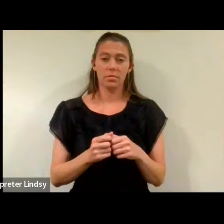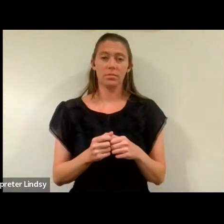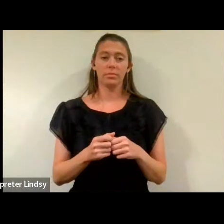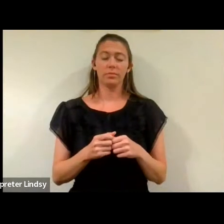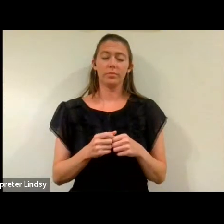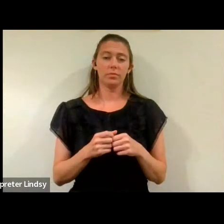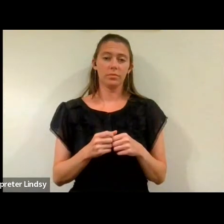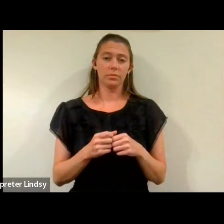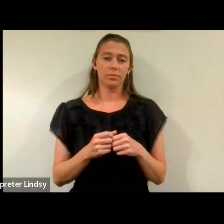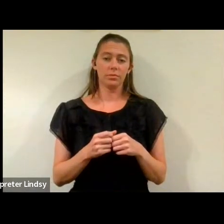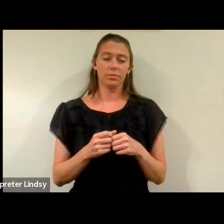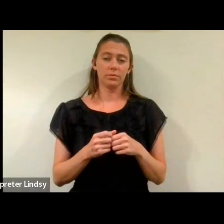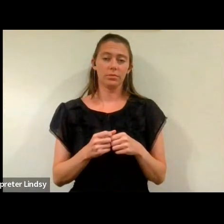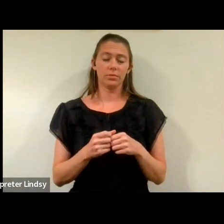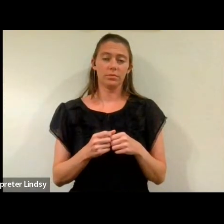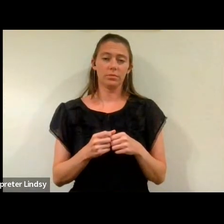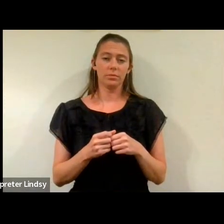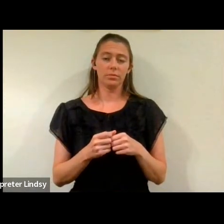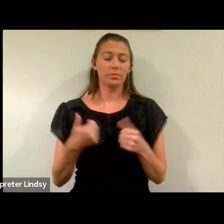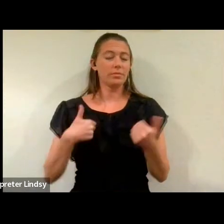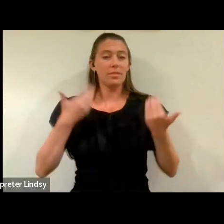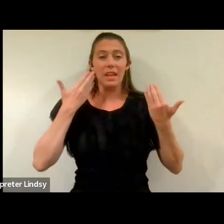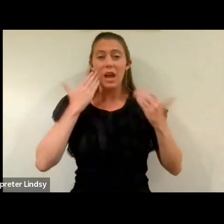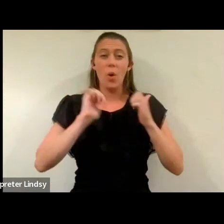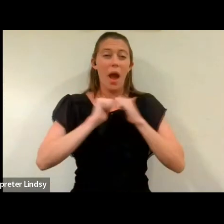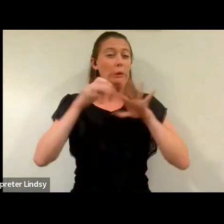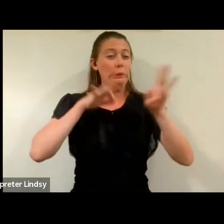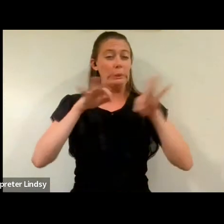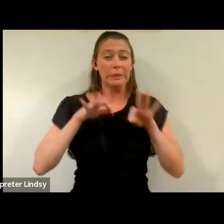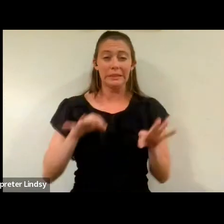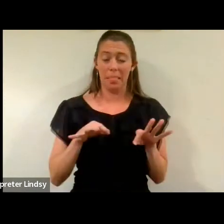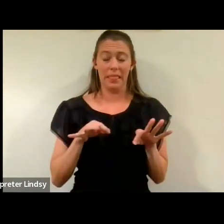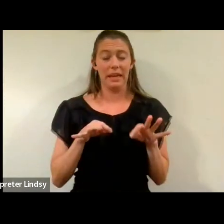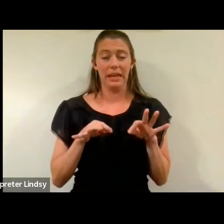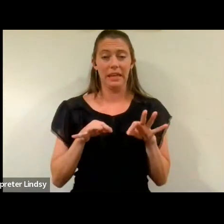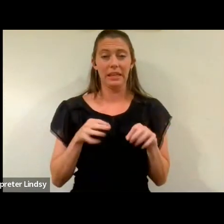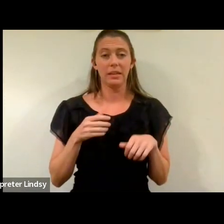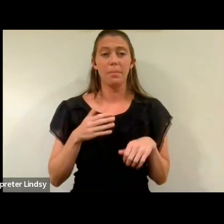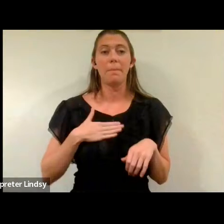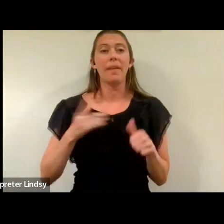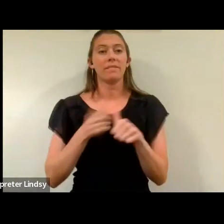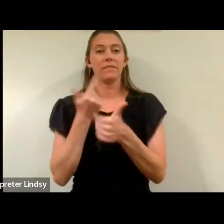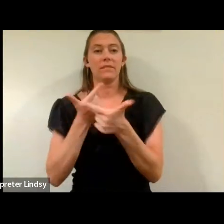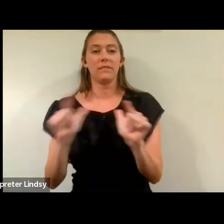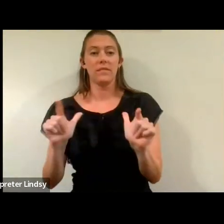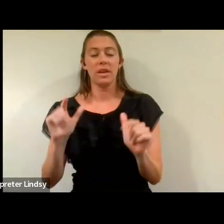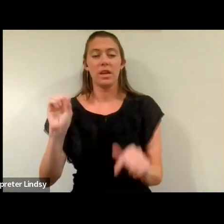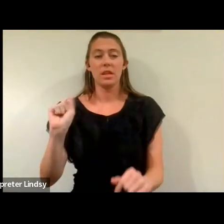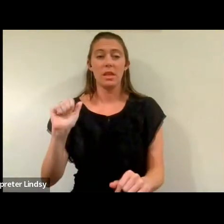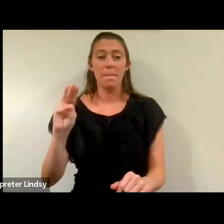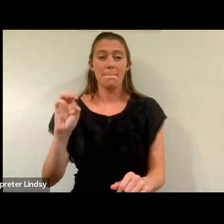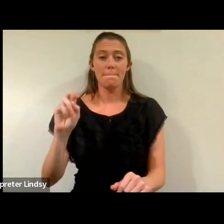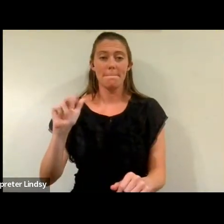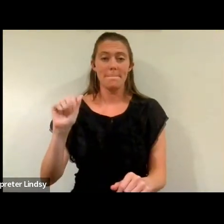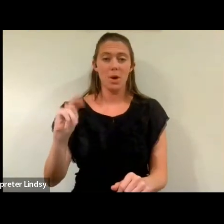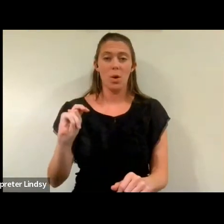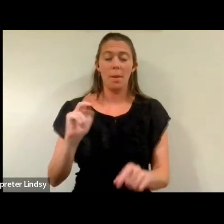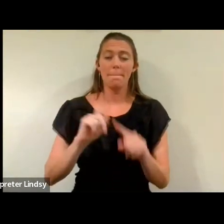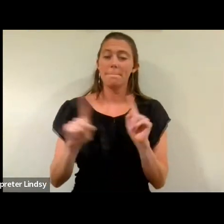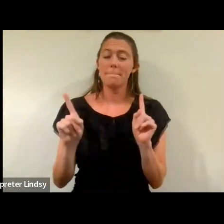get anywhere. But my heart is with all of you and with myself. It's my health, too,